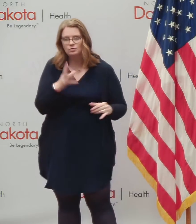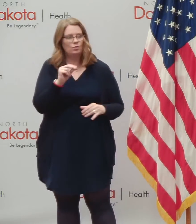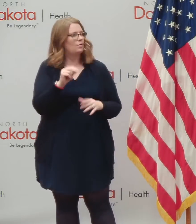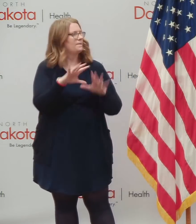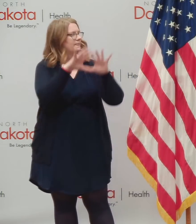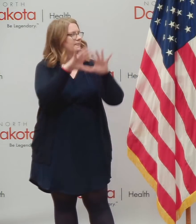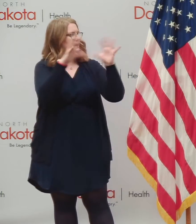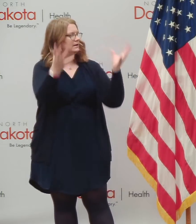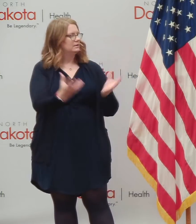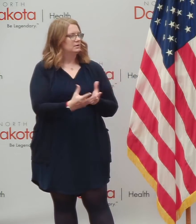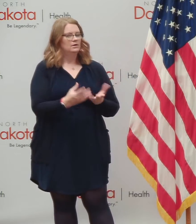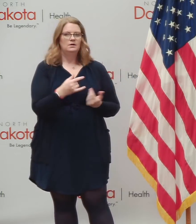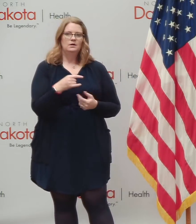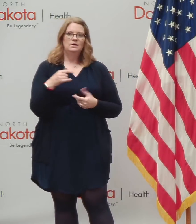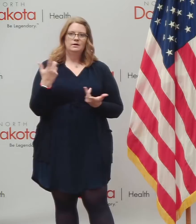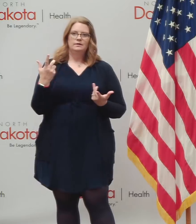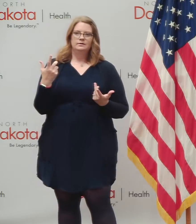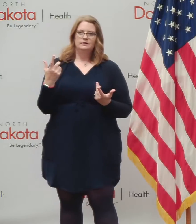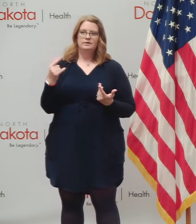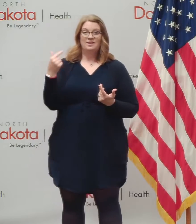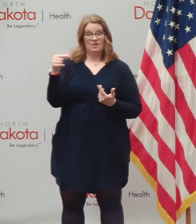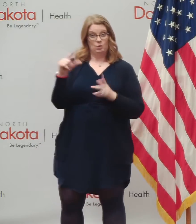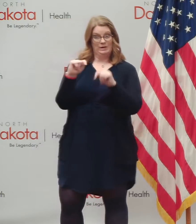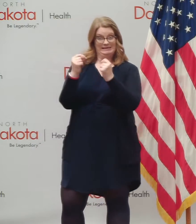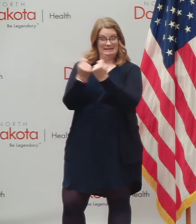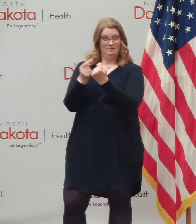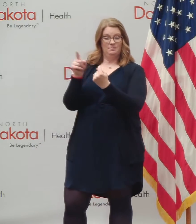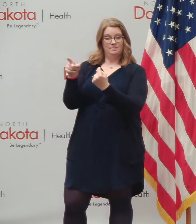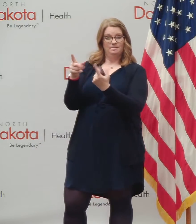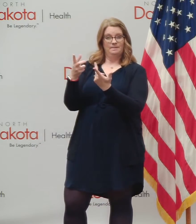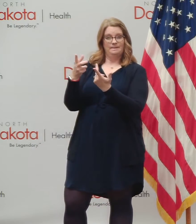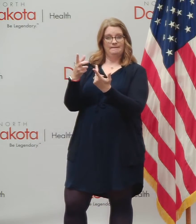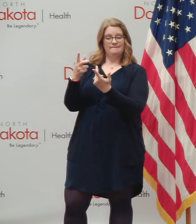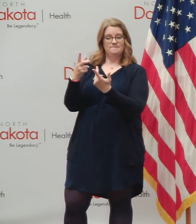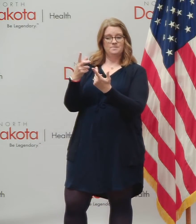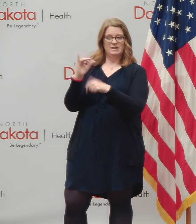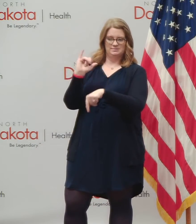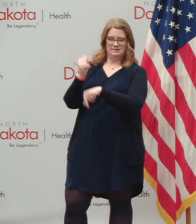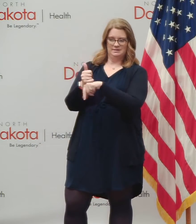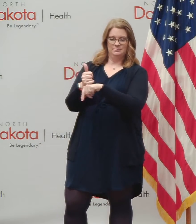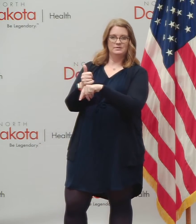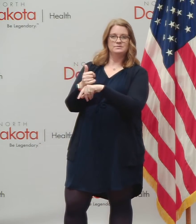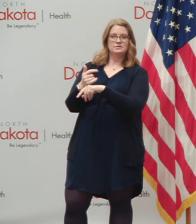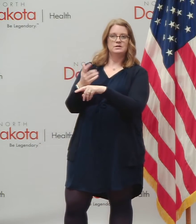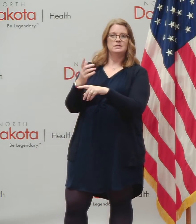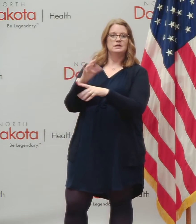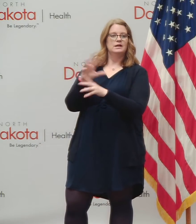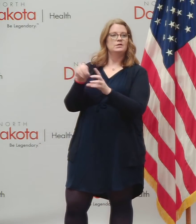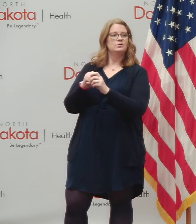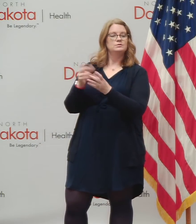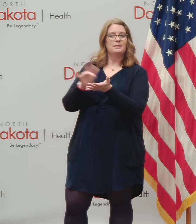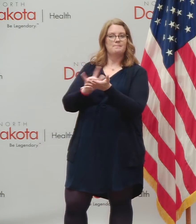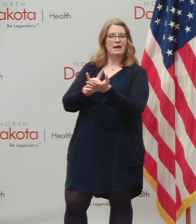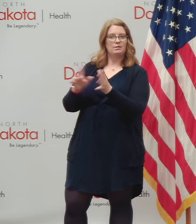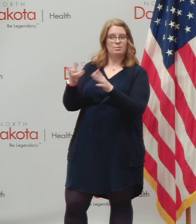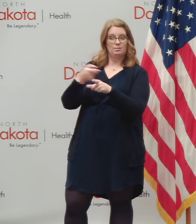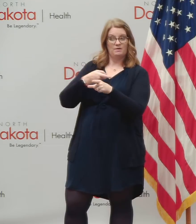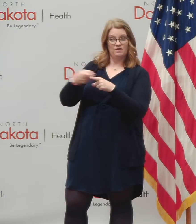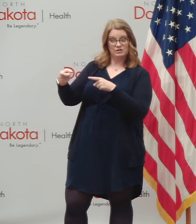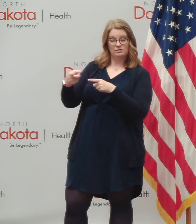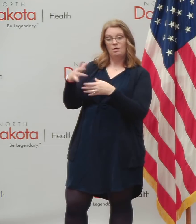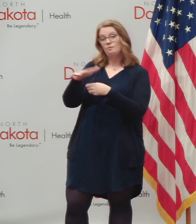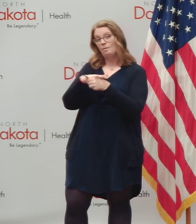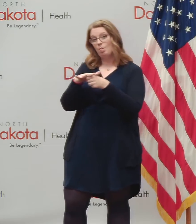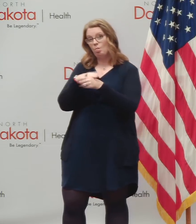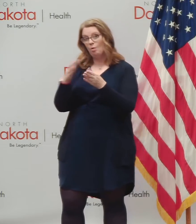Both the green team, which has been reestablished in the last month, also includes medical professionals from local